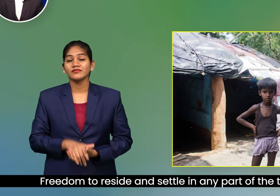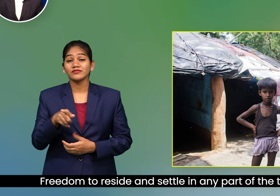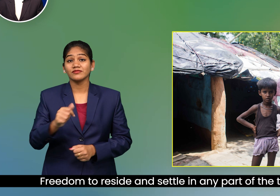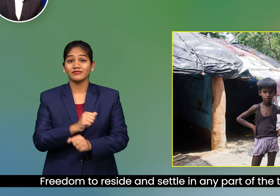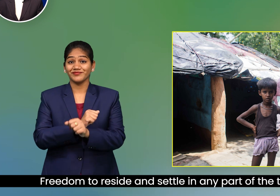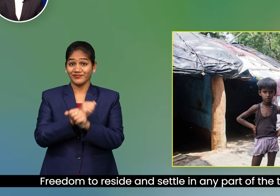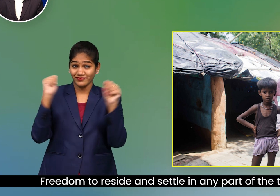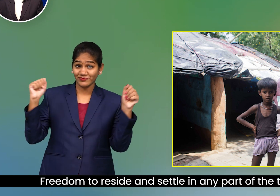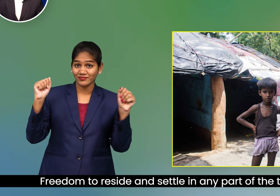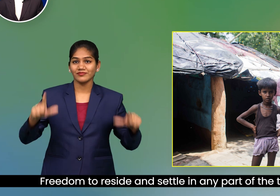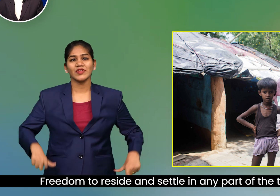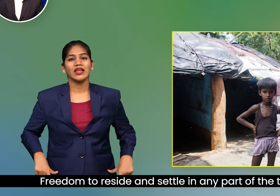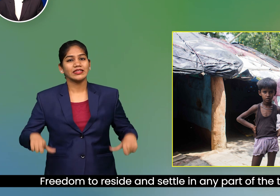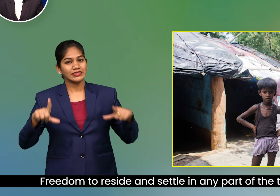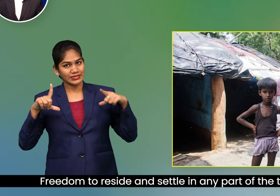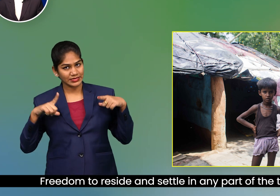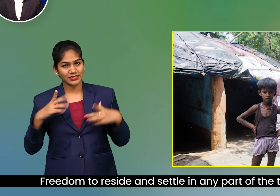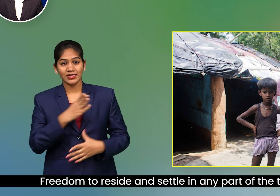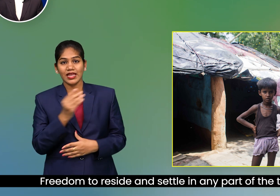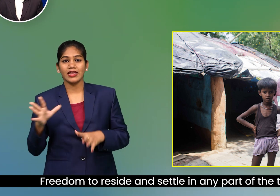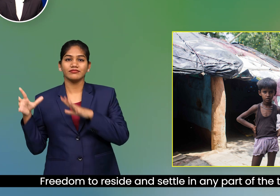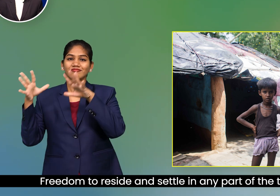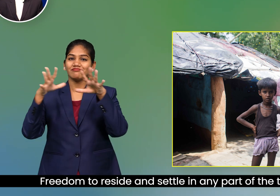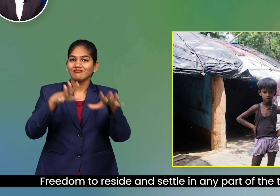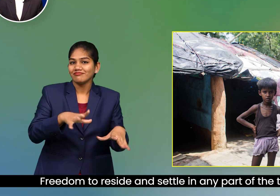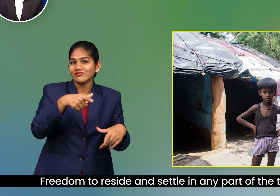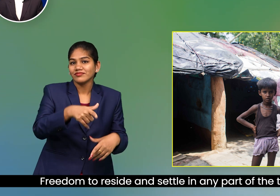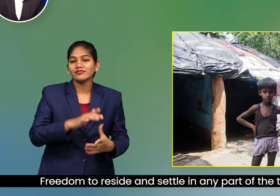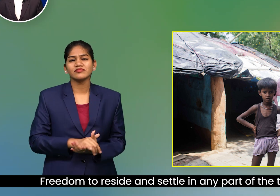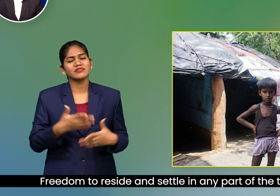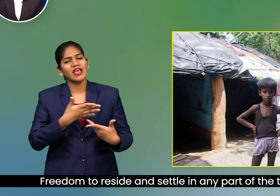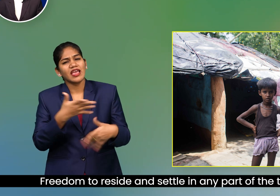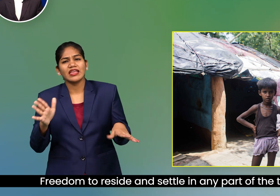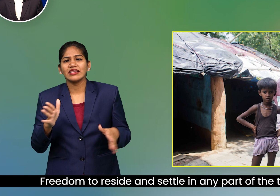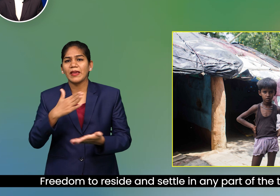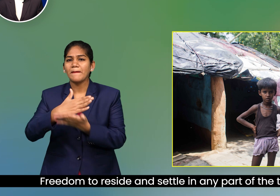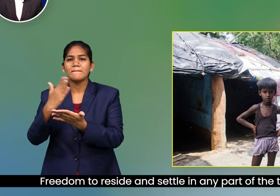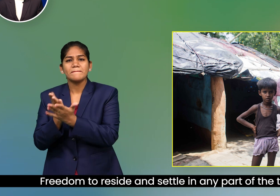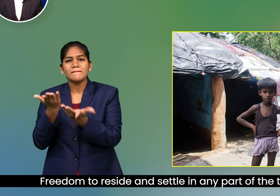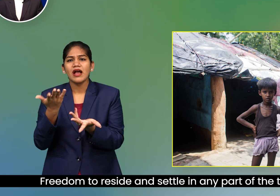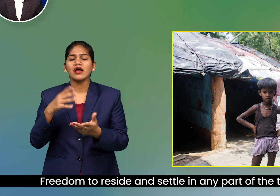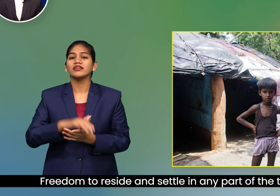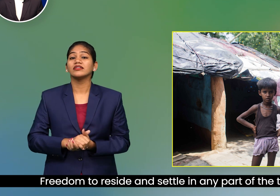Freedom to reside and settle in any part of the territory of India.